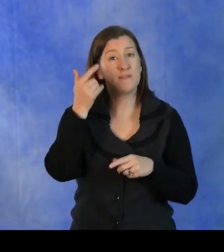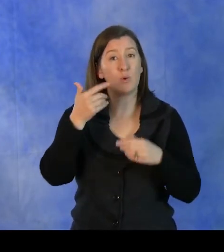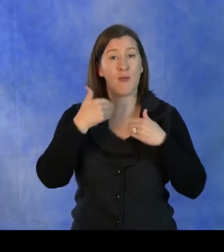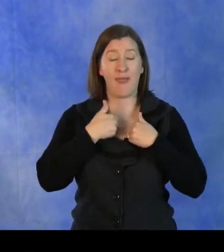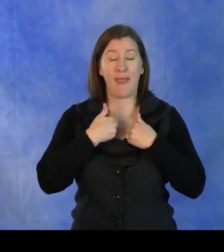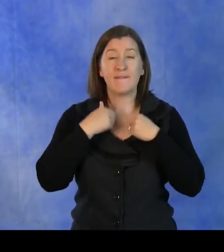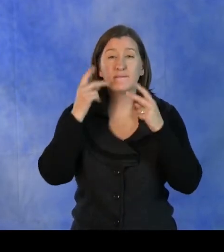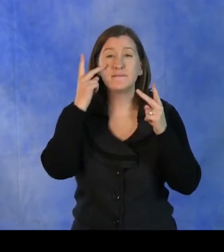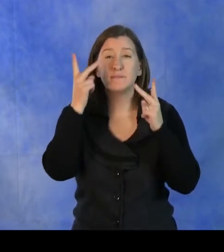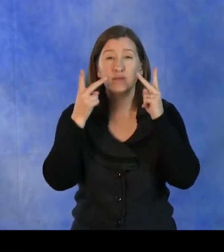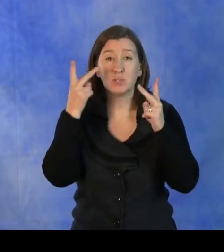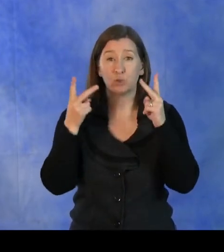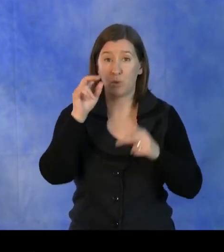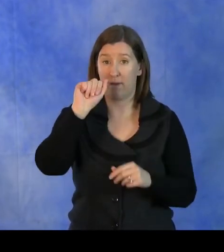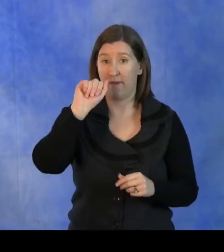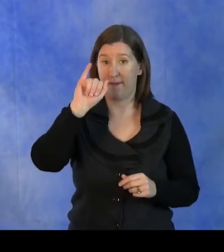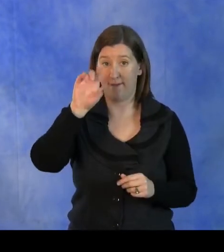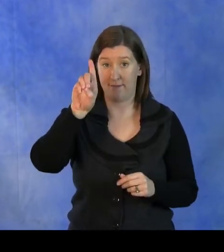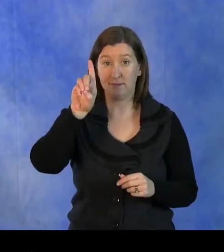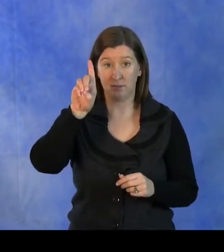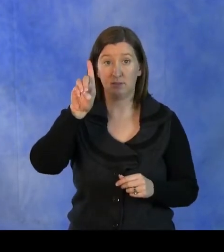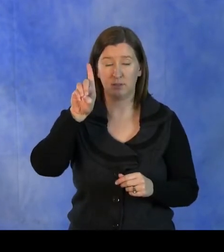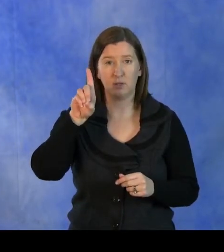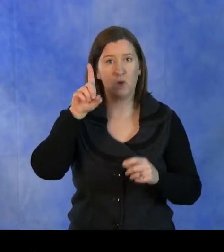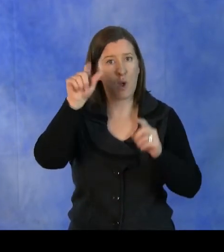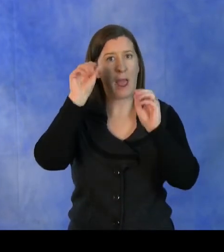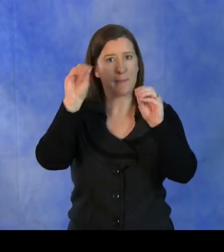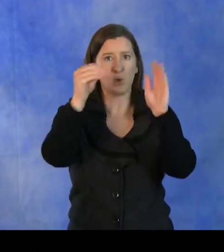it's like a storage location. So if